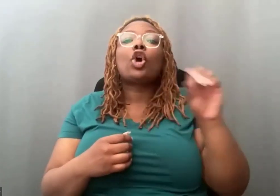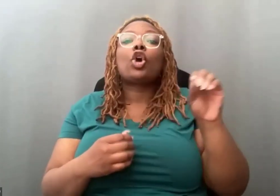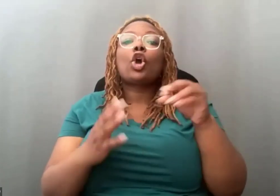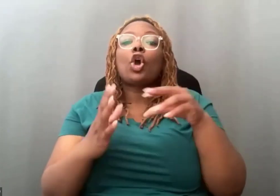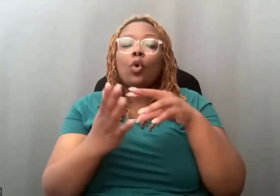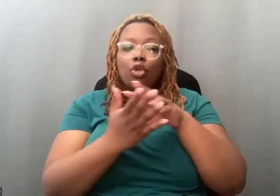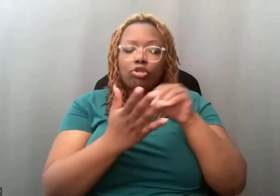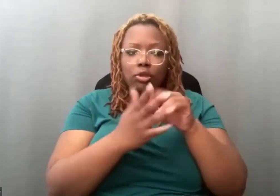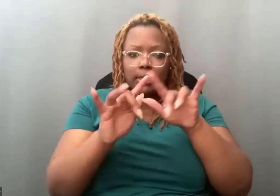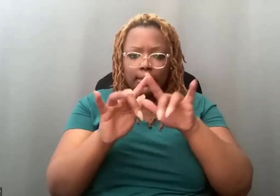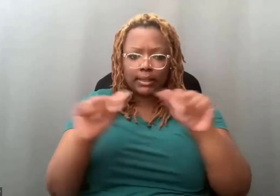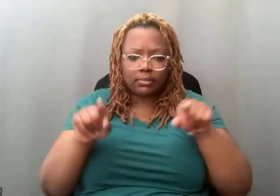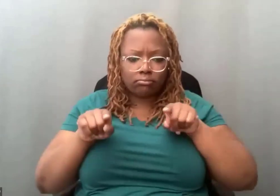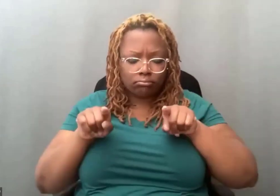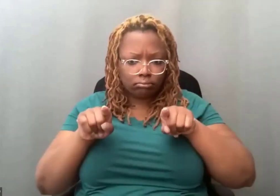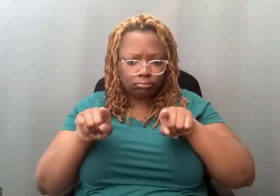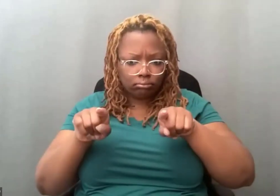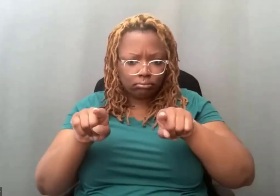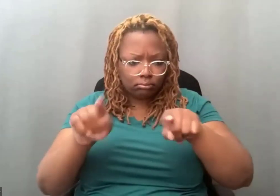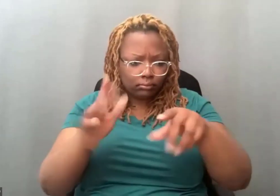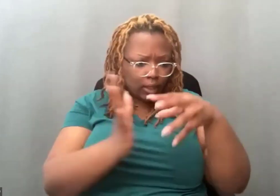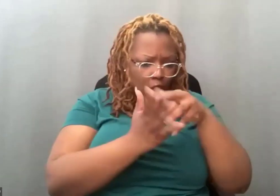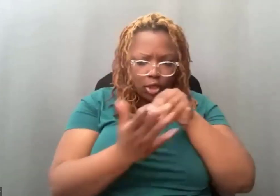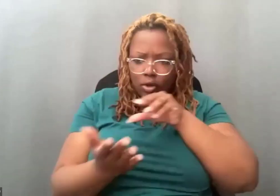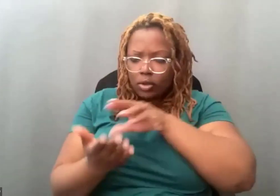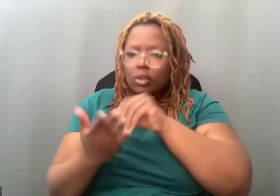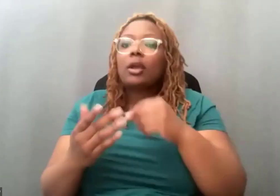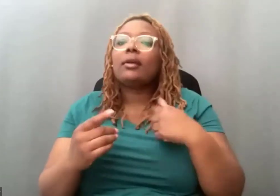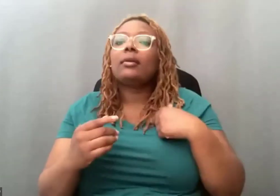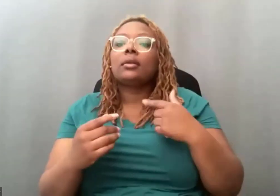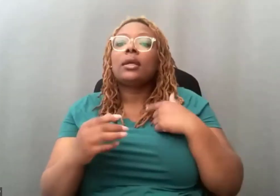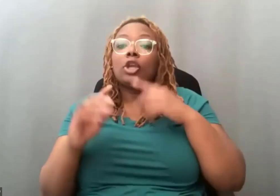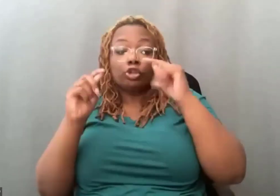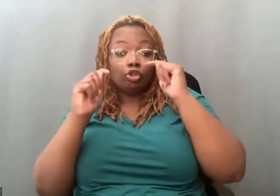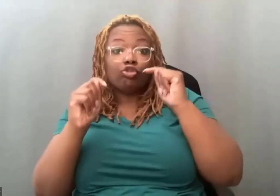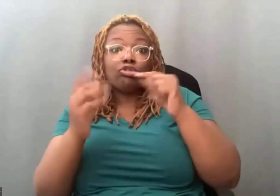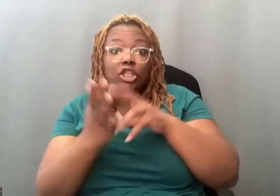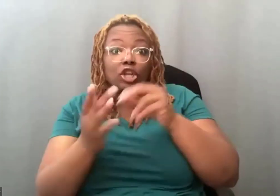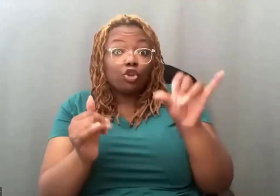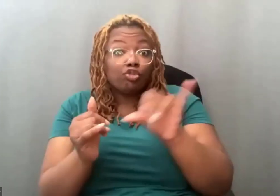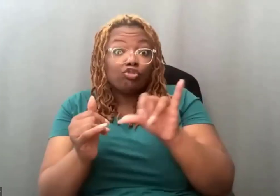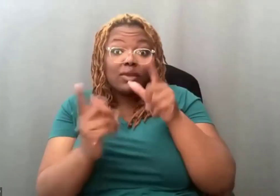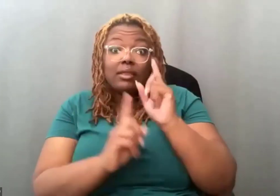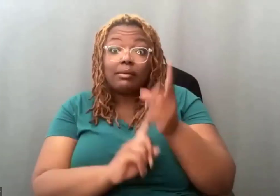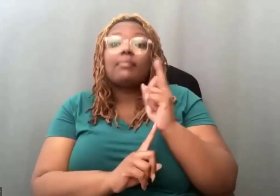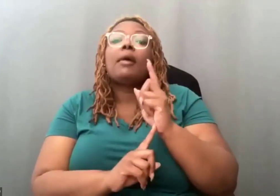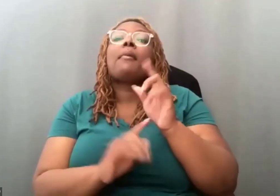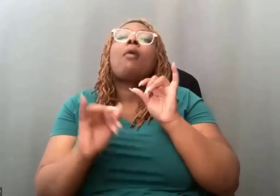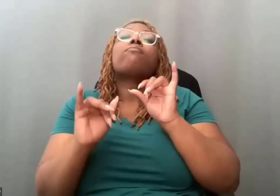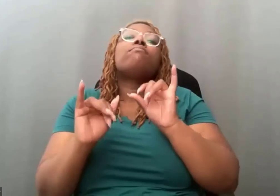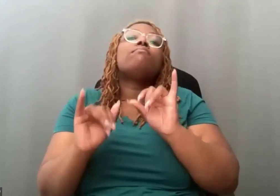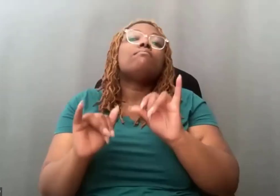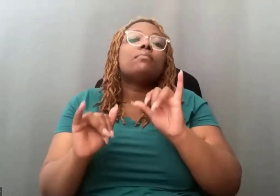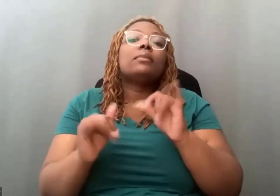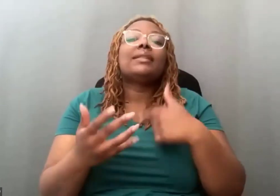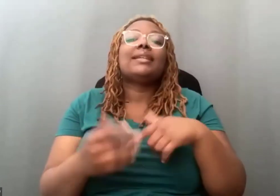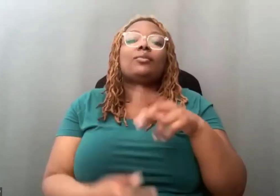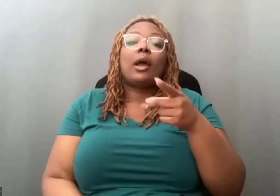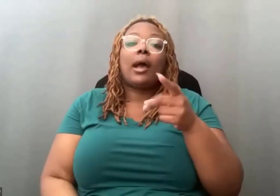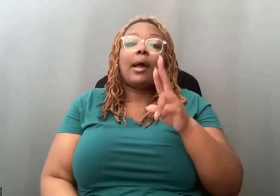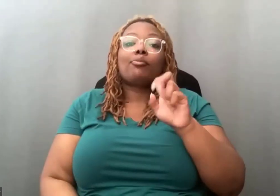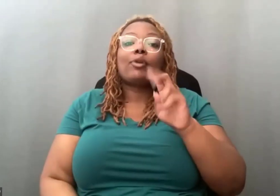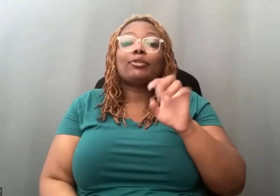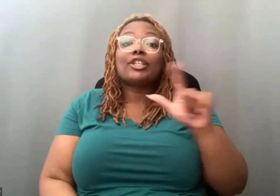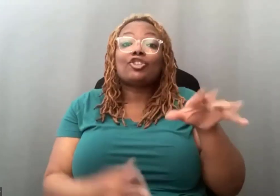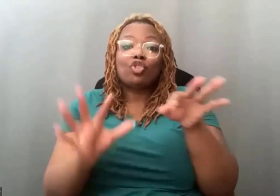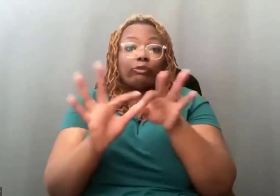It's an additional repertoire, and tutors are learning in those moments as well, that this is what the prepositional phrase is, or